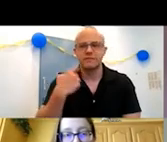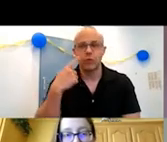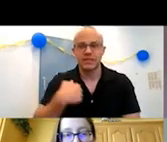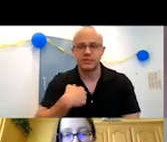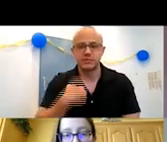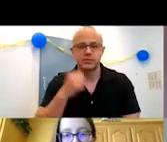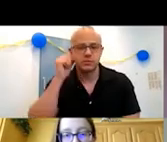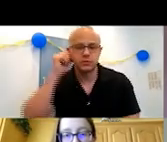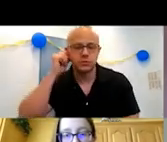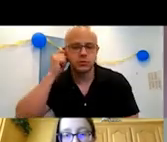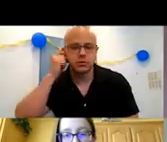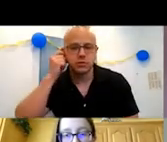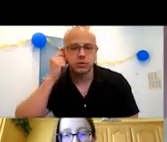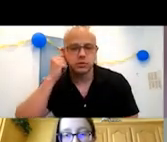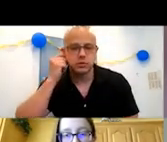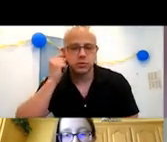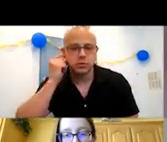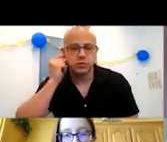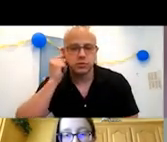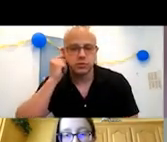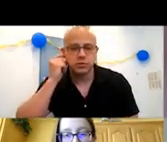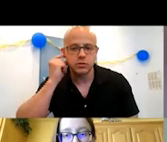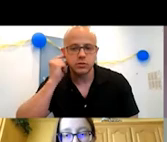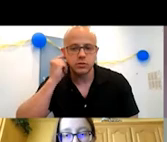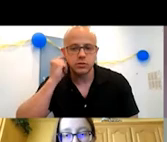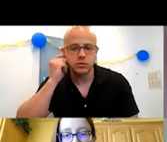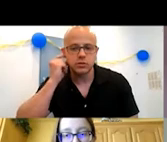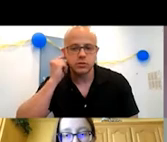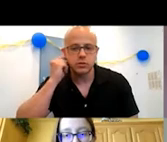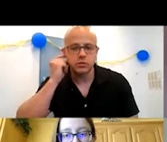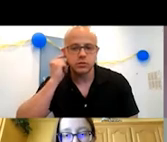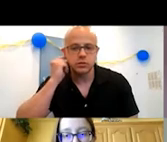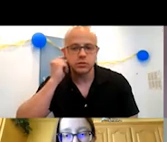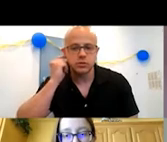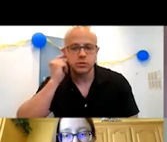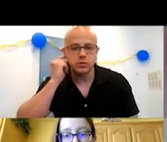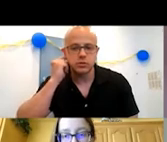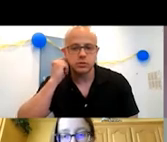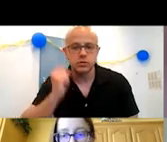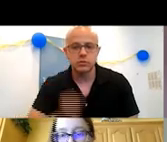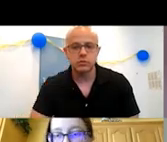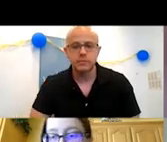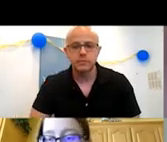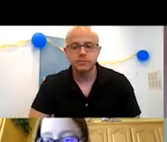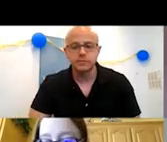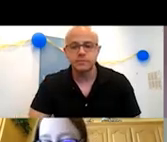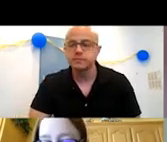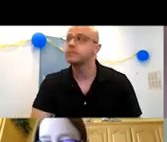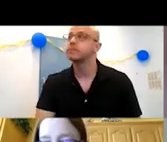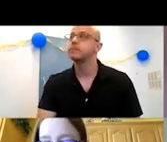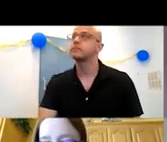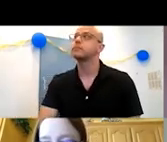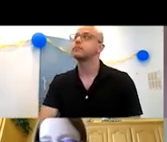AABE, you want me to expand on that? I'm not quite sure what that is.